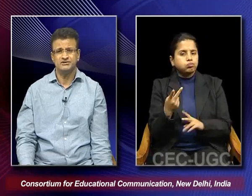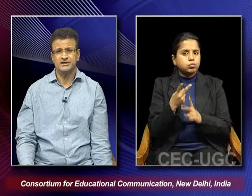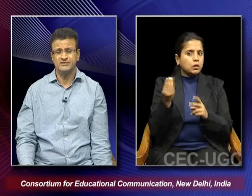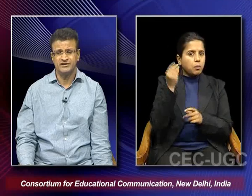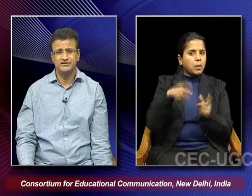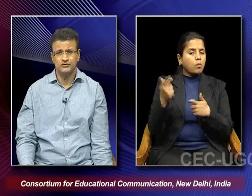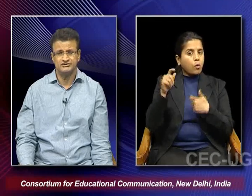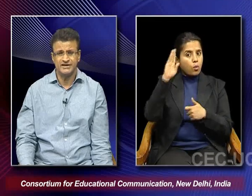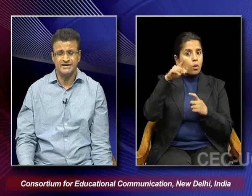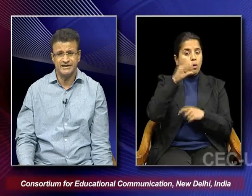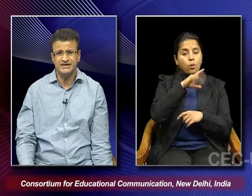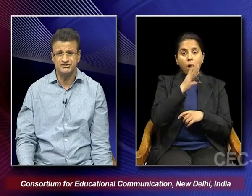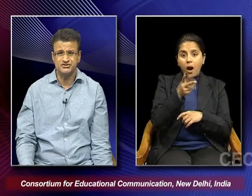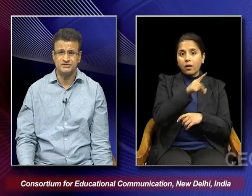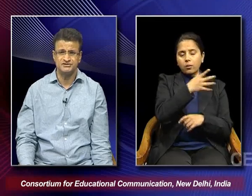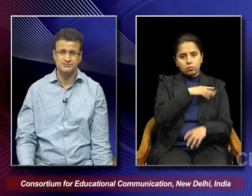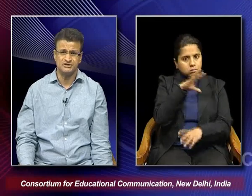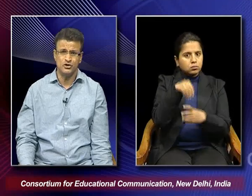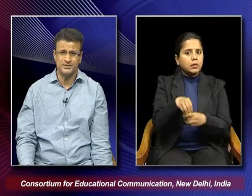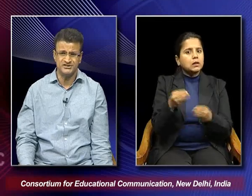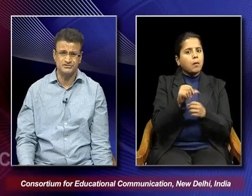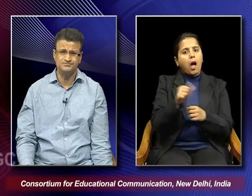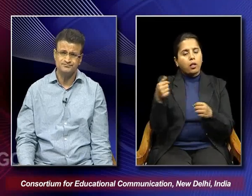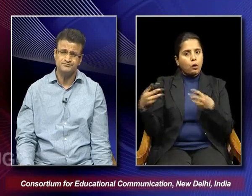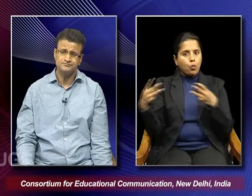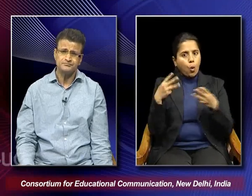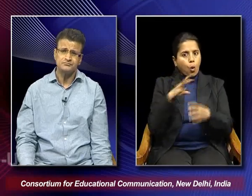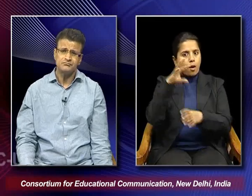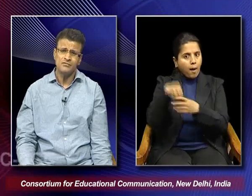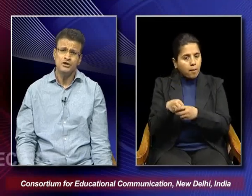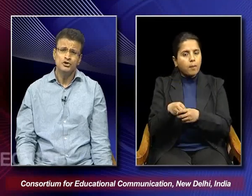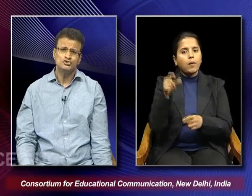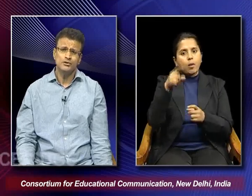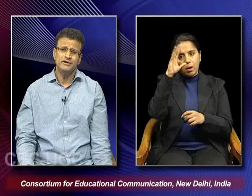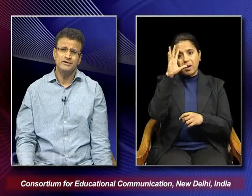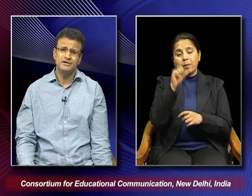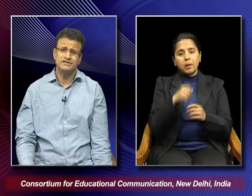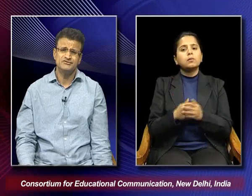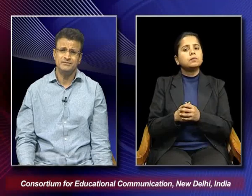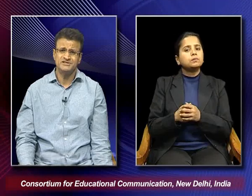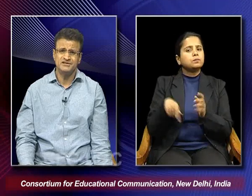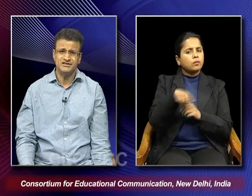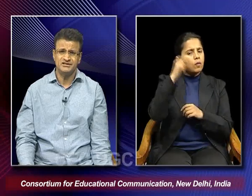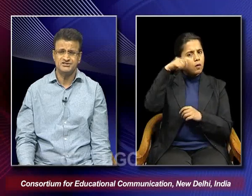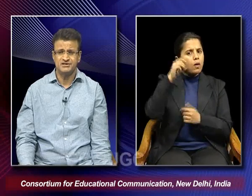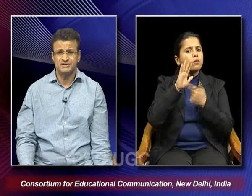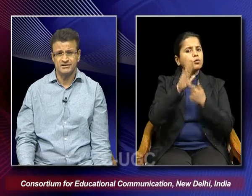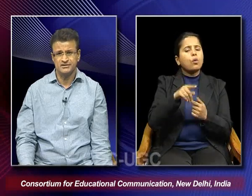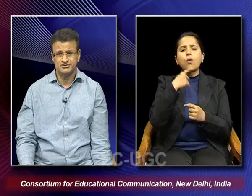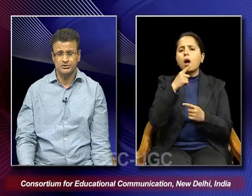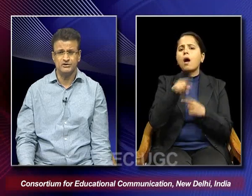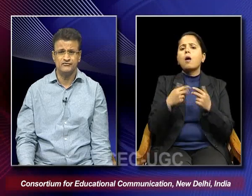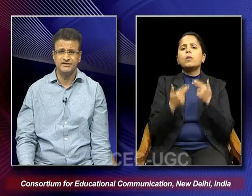was again engaged in some other operation. So this film basically tells